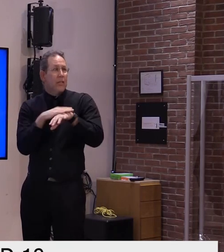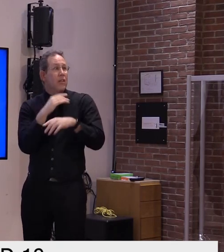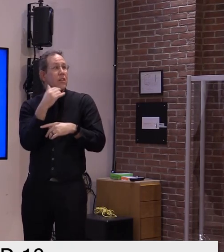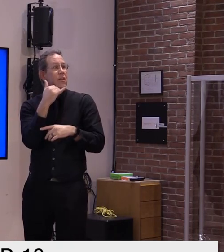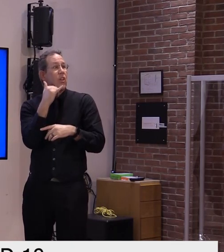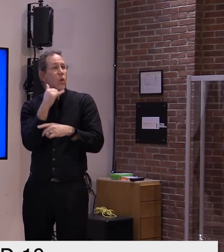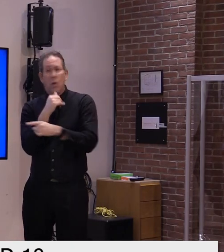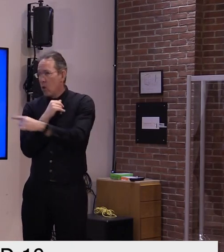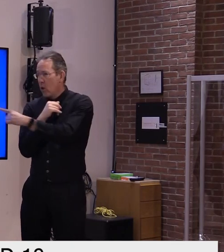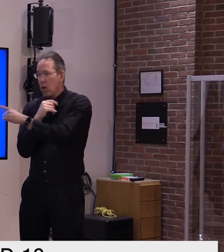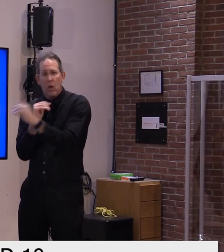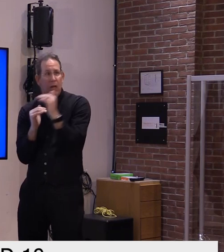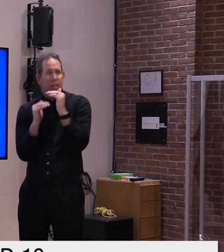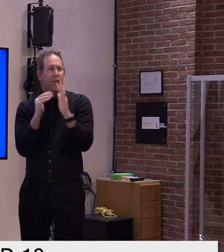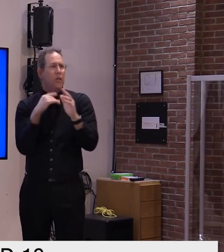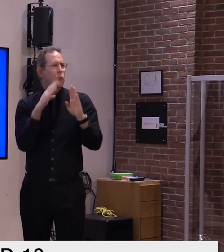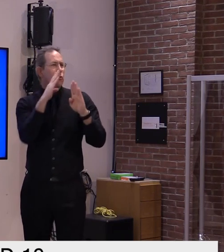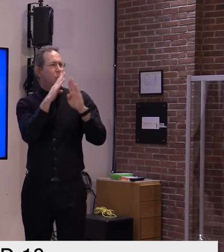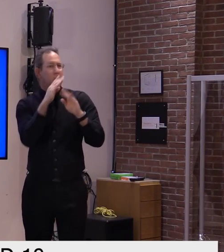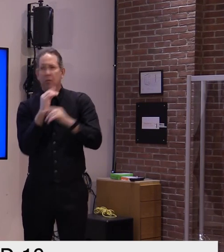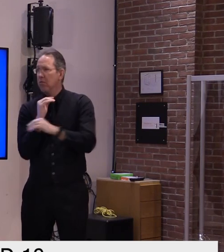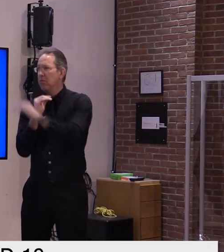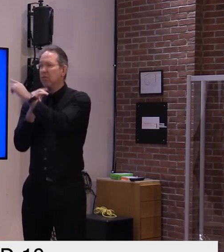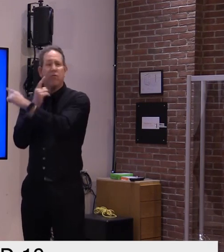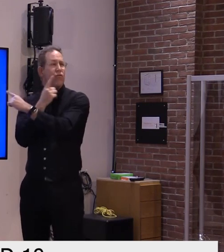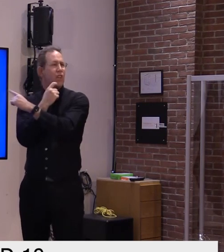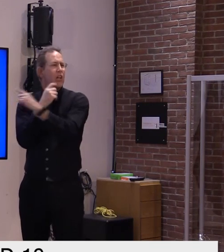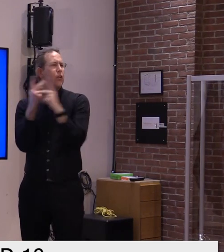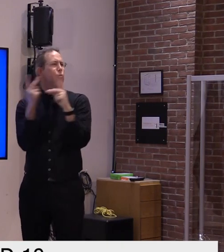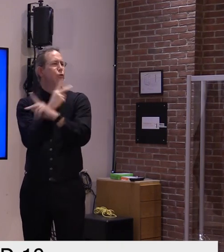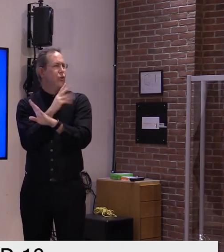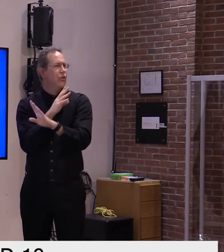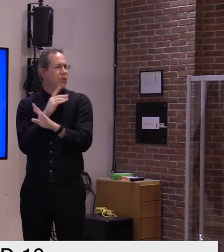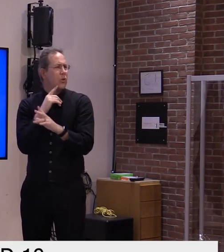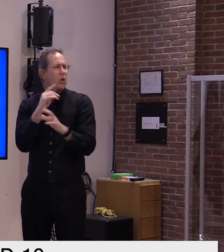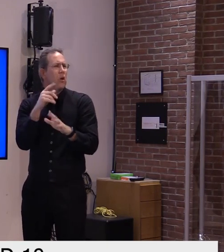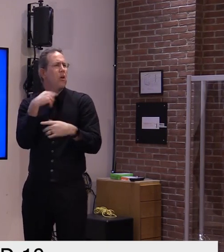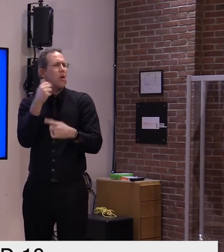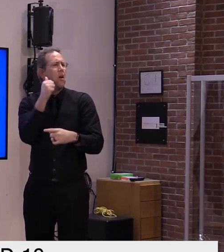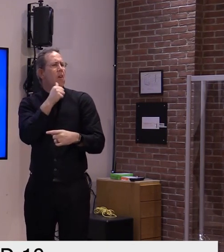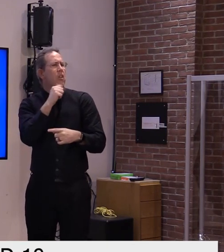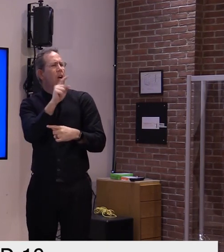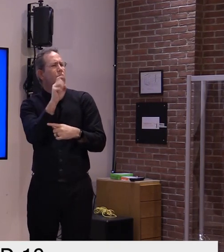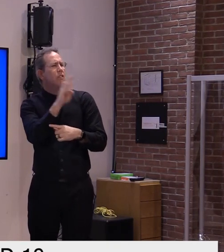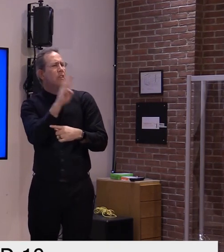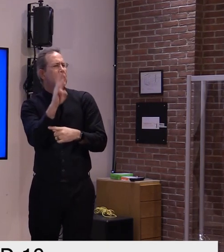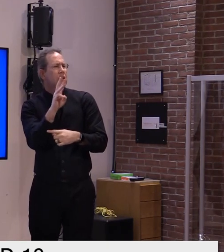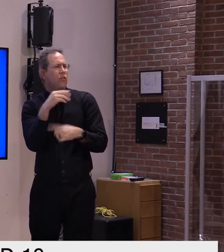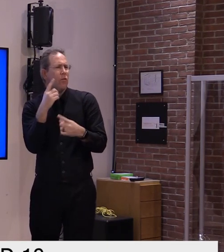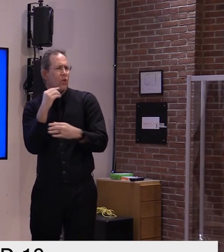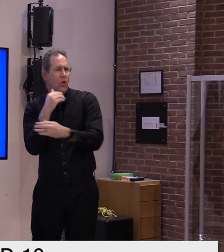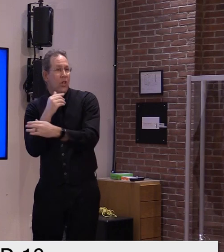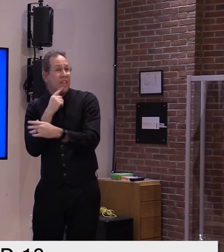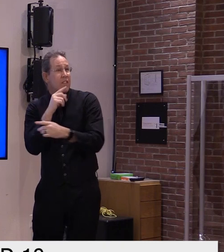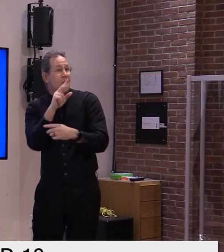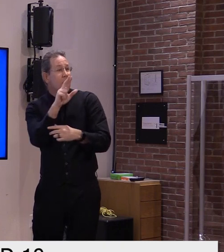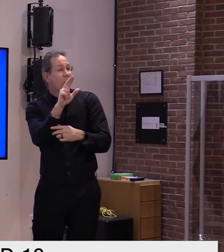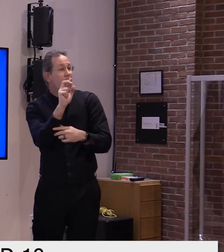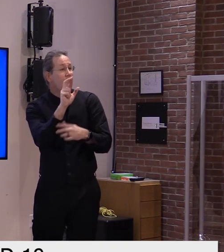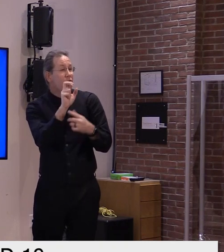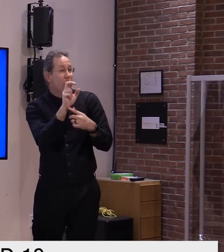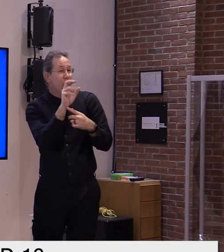on a current day on average, we would actually need to be averaging close to 380 cases a day over